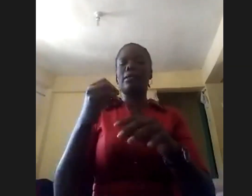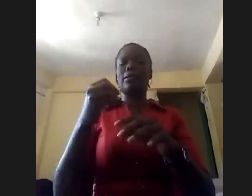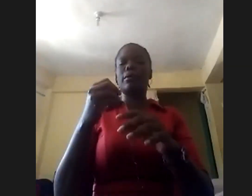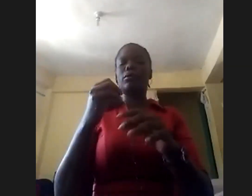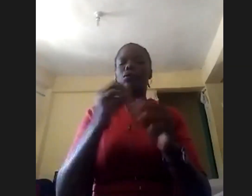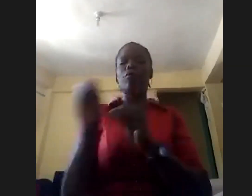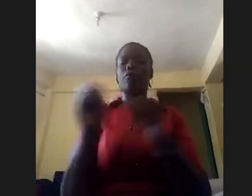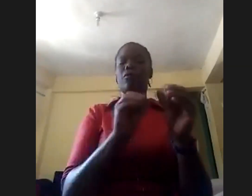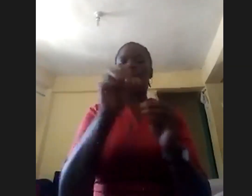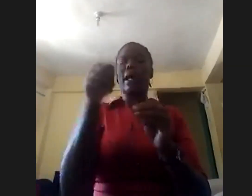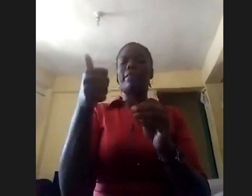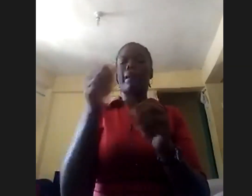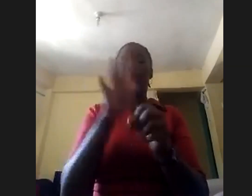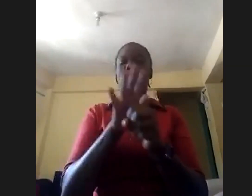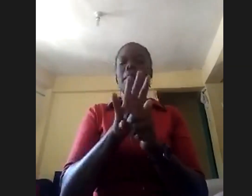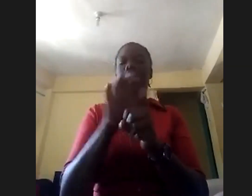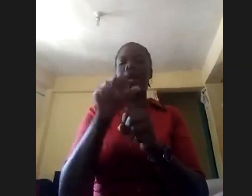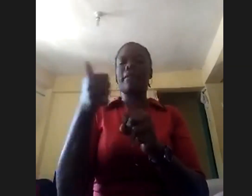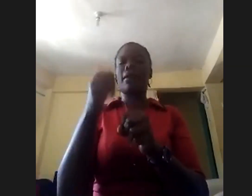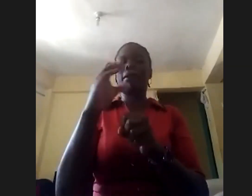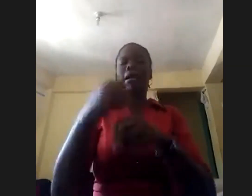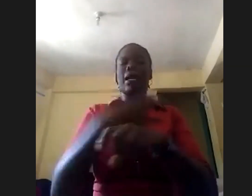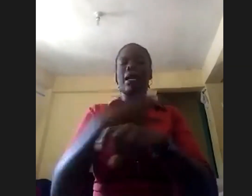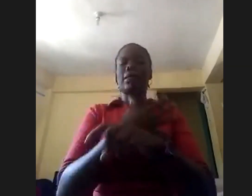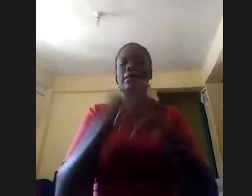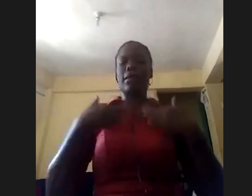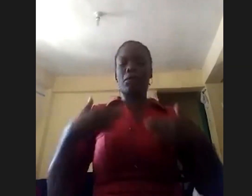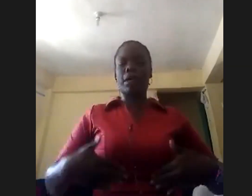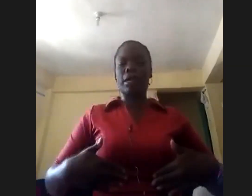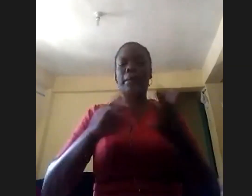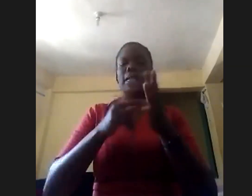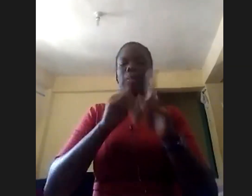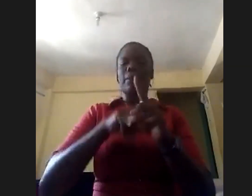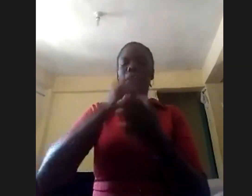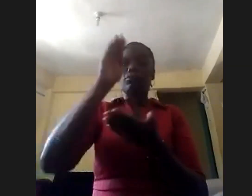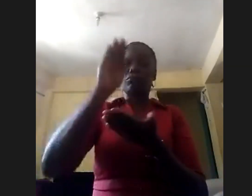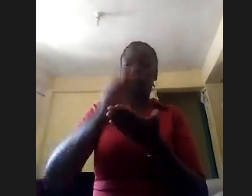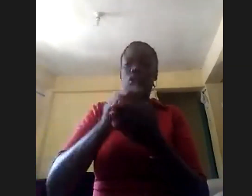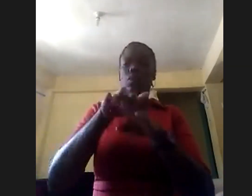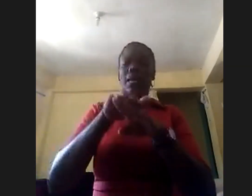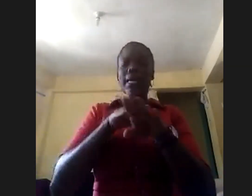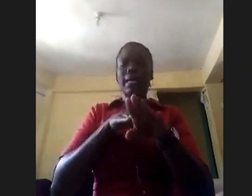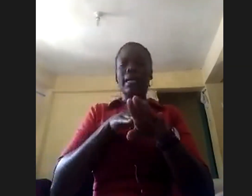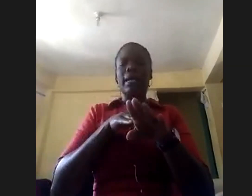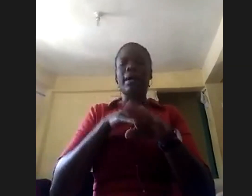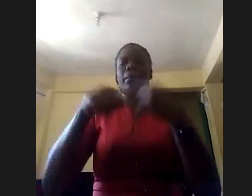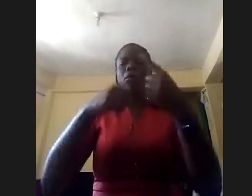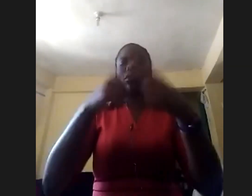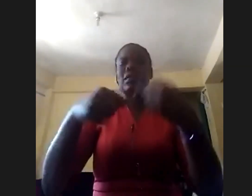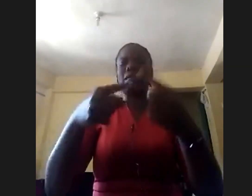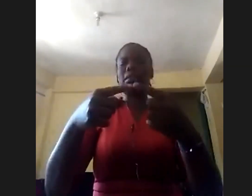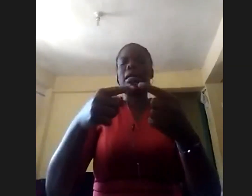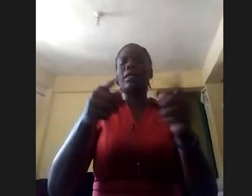in the body. Yeah, so you see, smoking will slow down your healing process in the event you get sick. It will